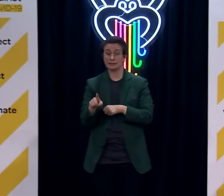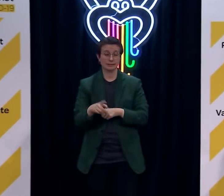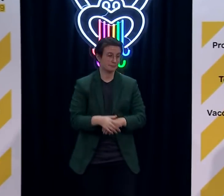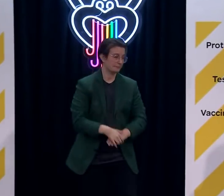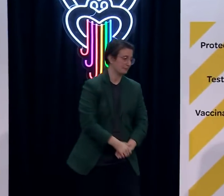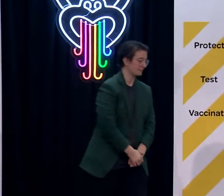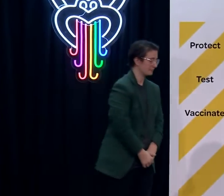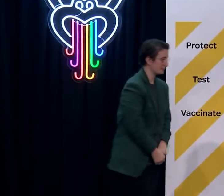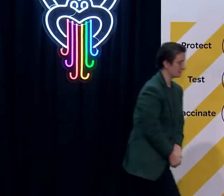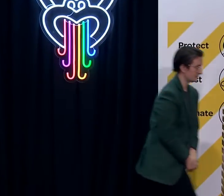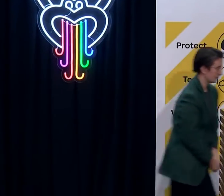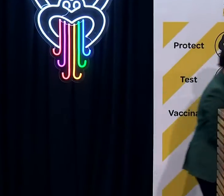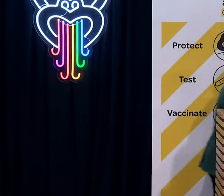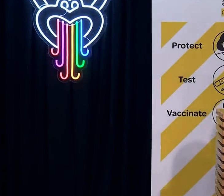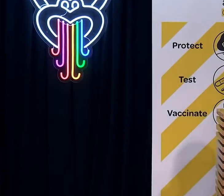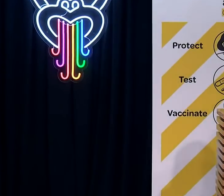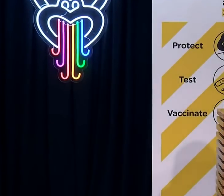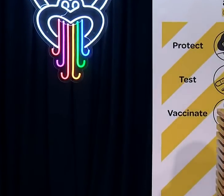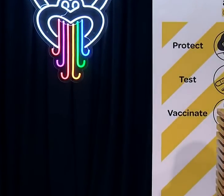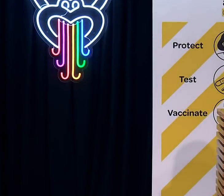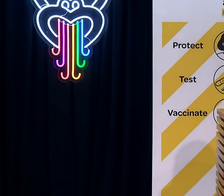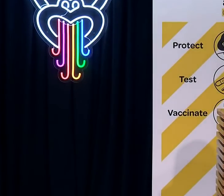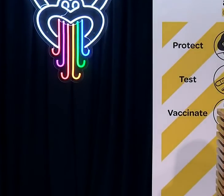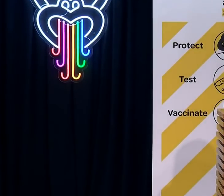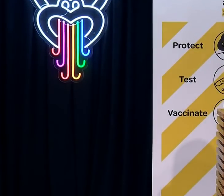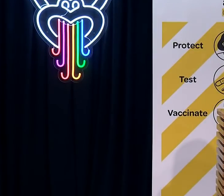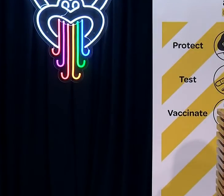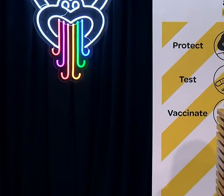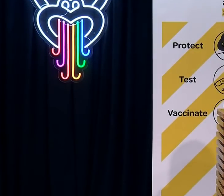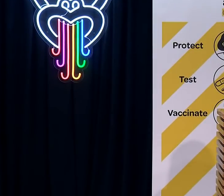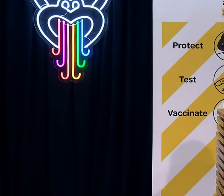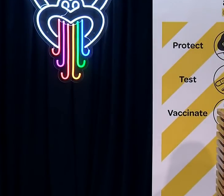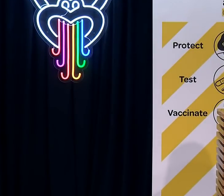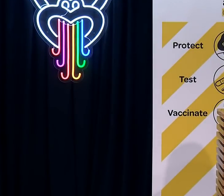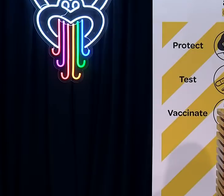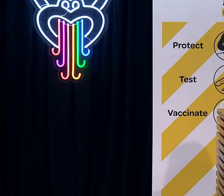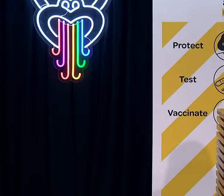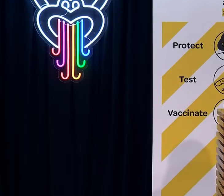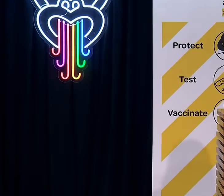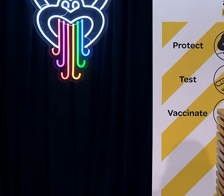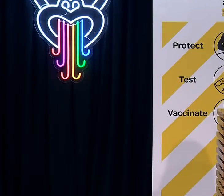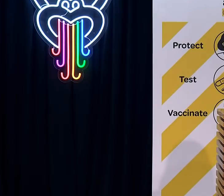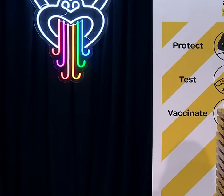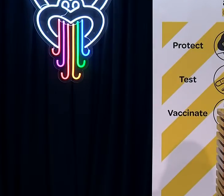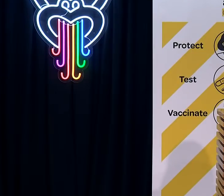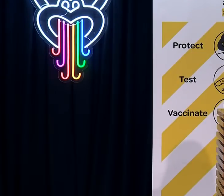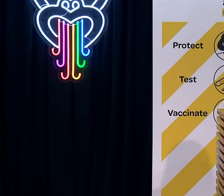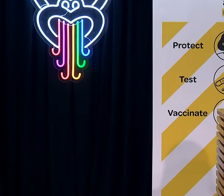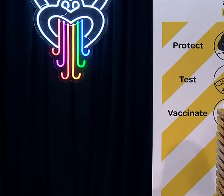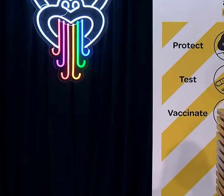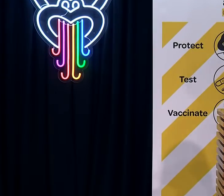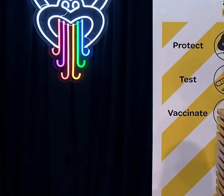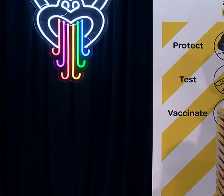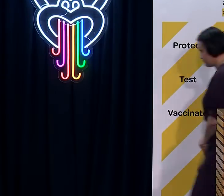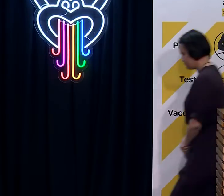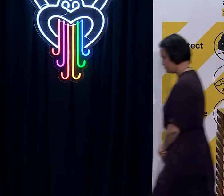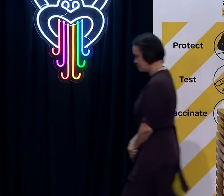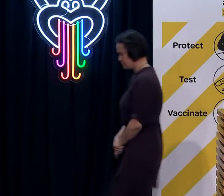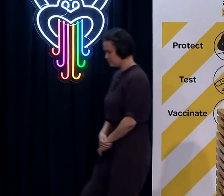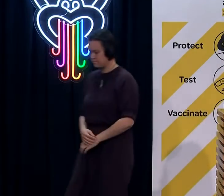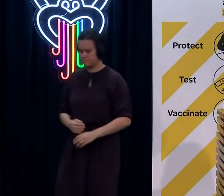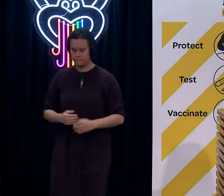4 we haven't seen any cases, secondary cases that have developed because a person was at a